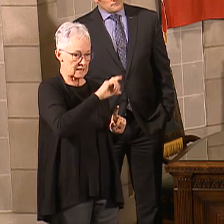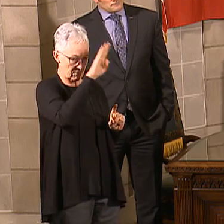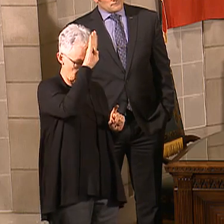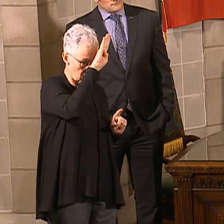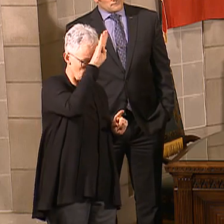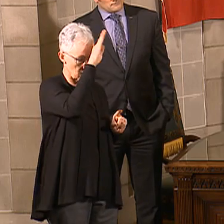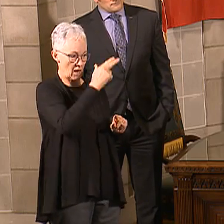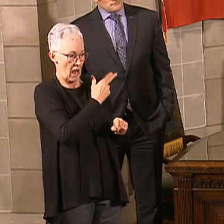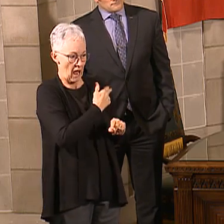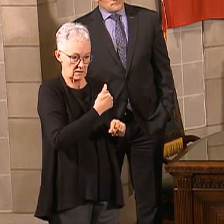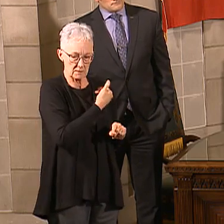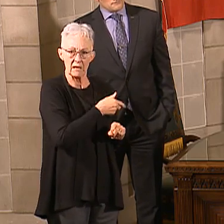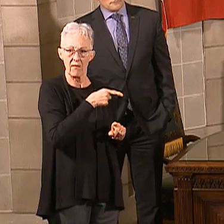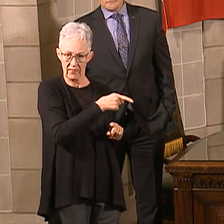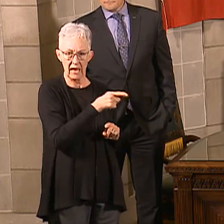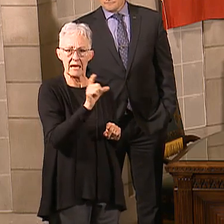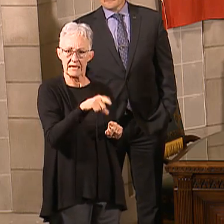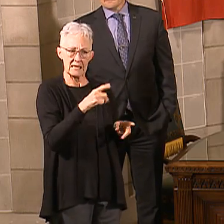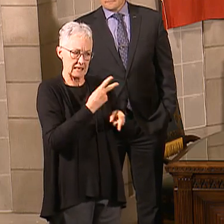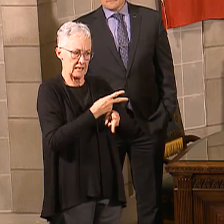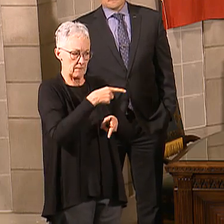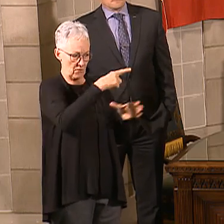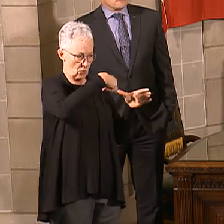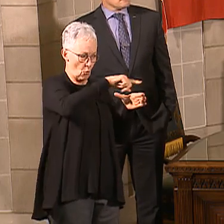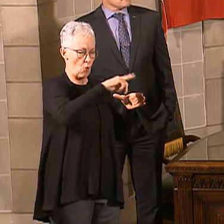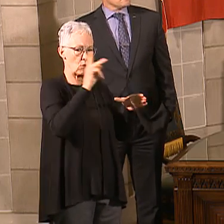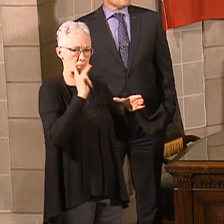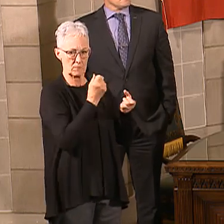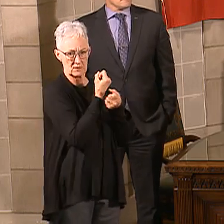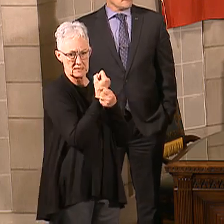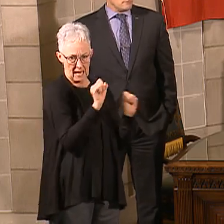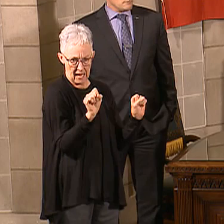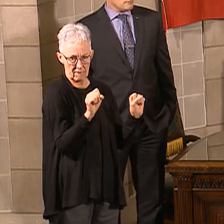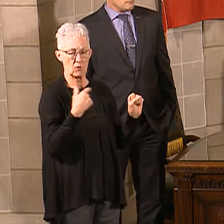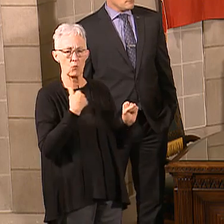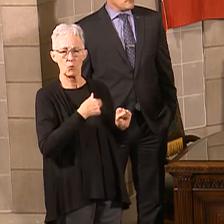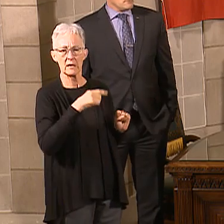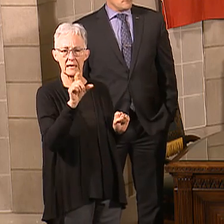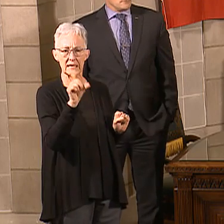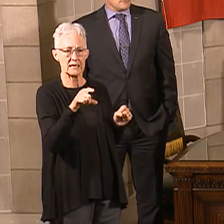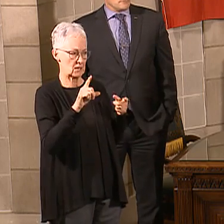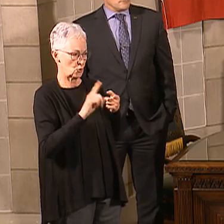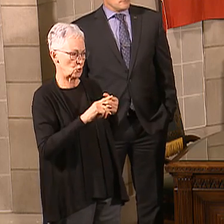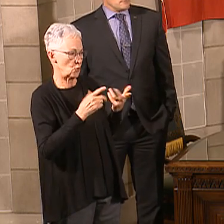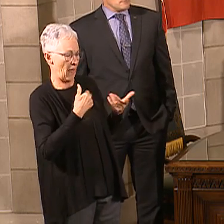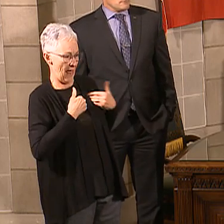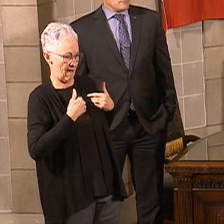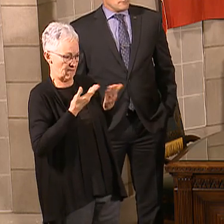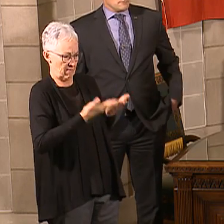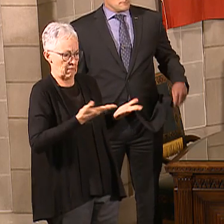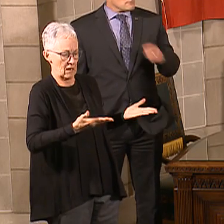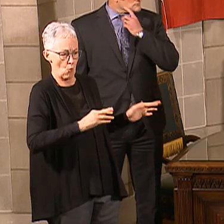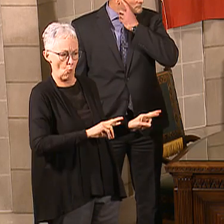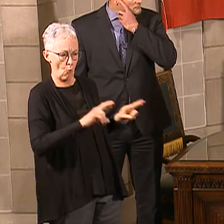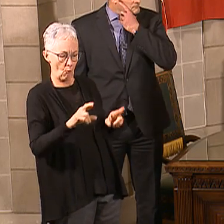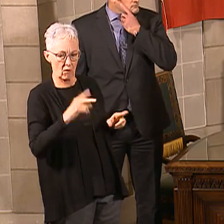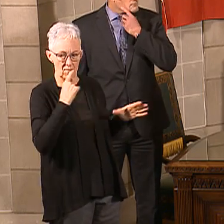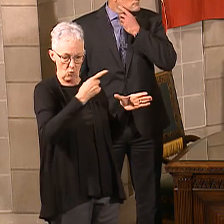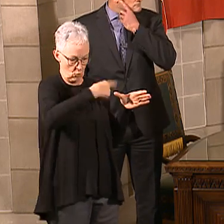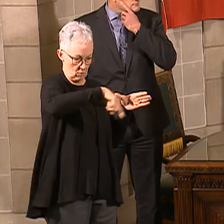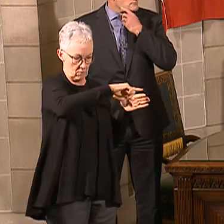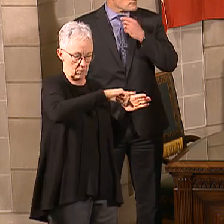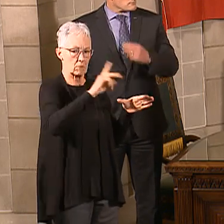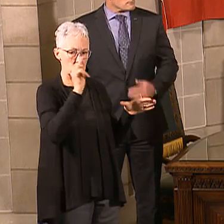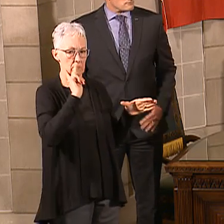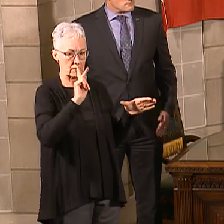continuity plans. Actually, they had those in place for a while. They've been updated. We actually talked about this several weeks ago about all of our agencies working